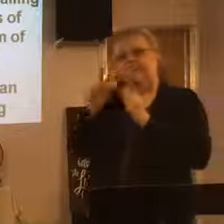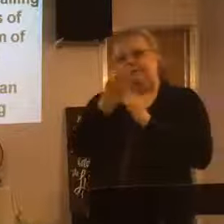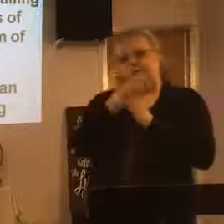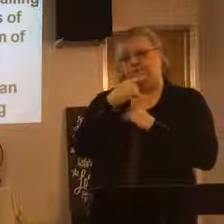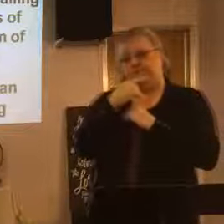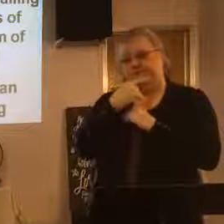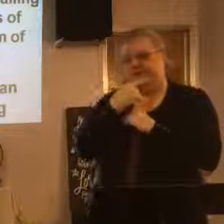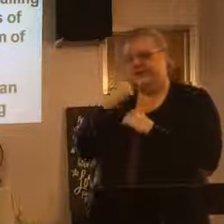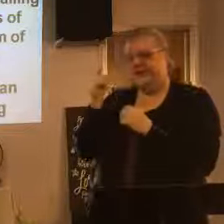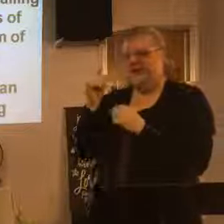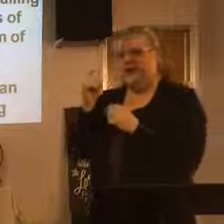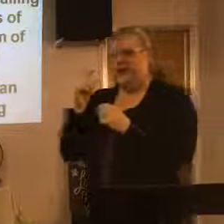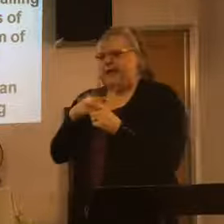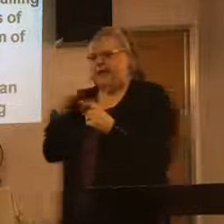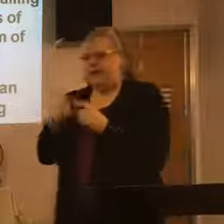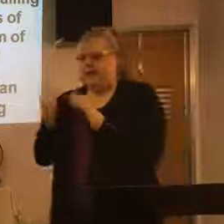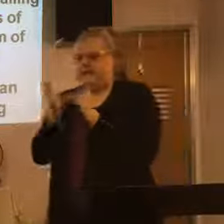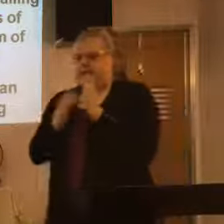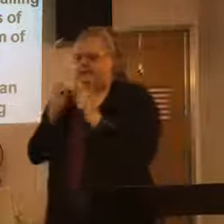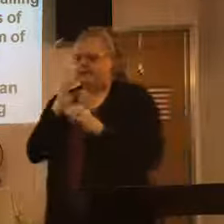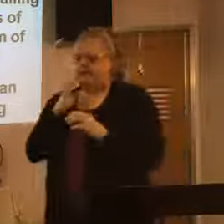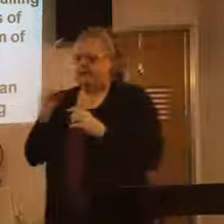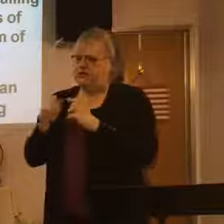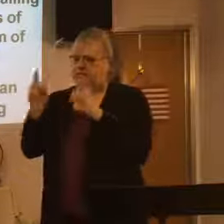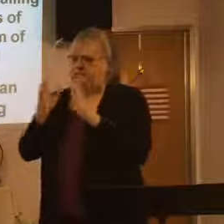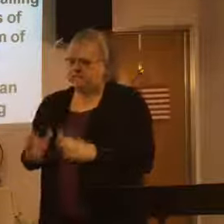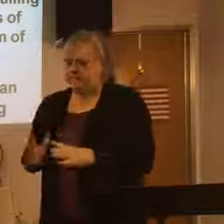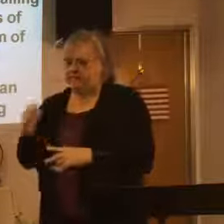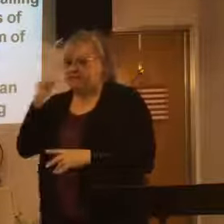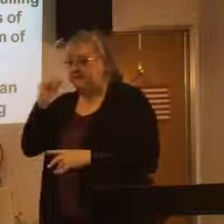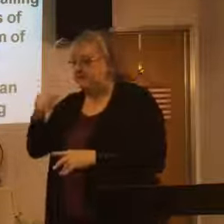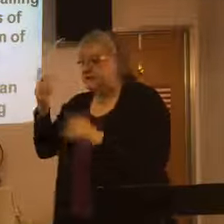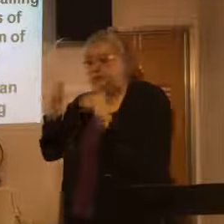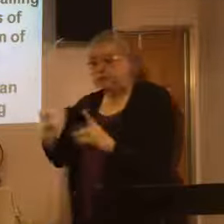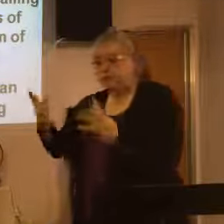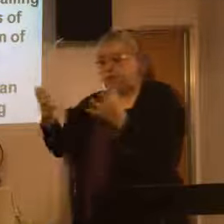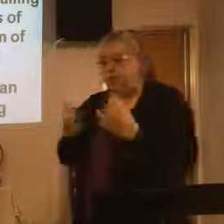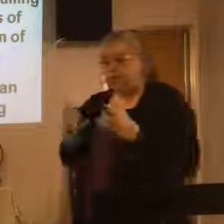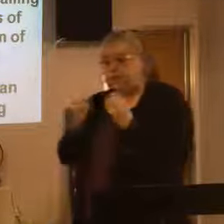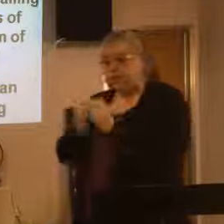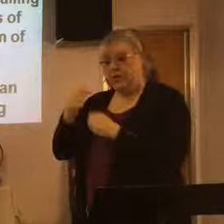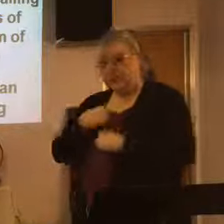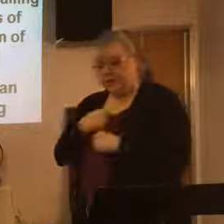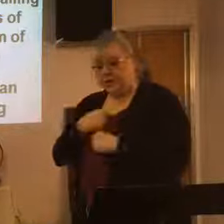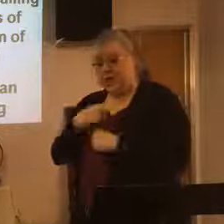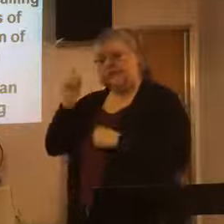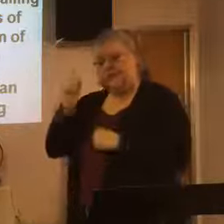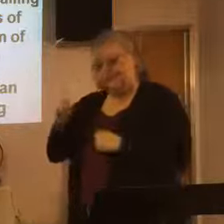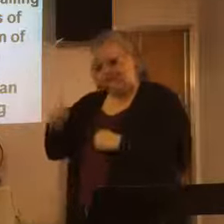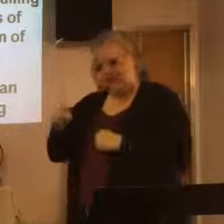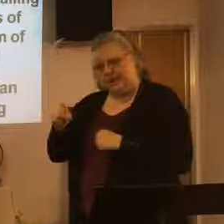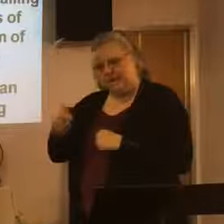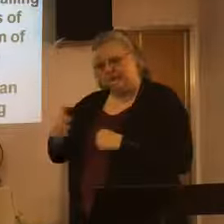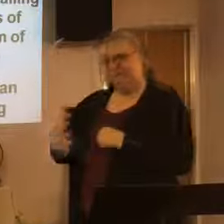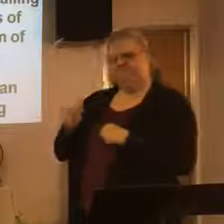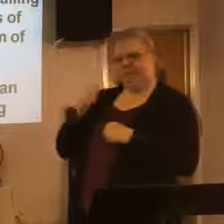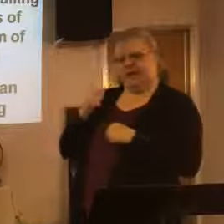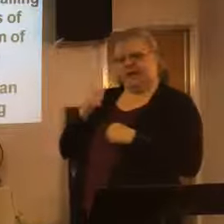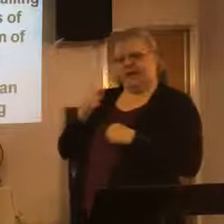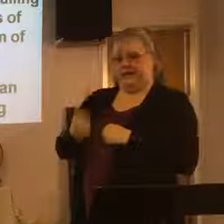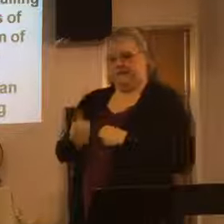24. "Then Jesus said to his disciples, 'If anyone wants to come with me, he must deny